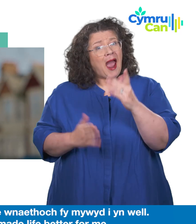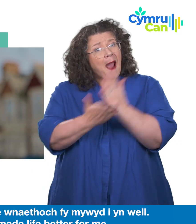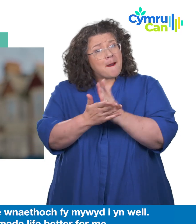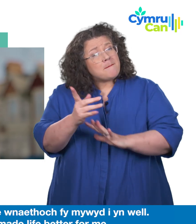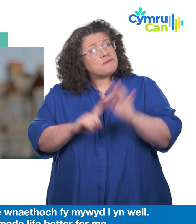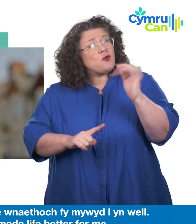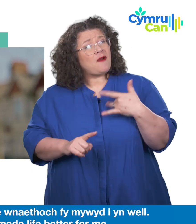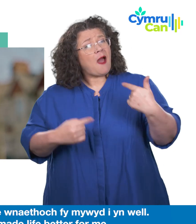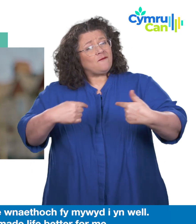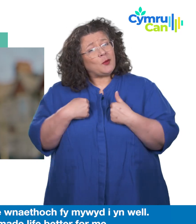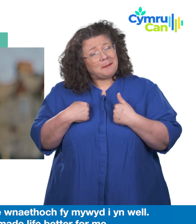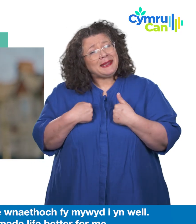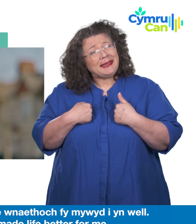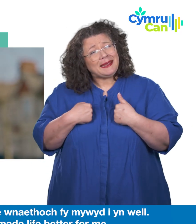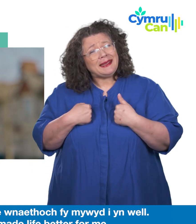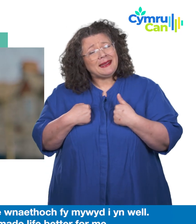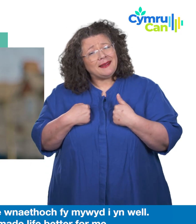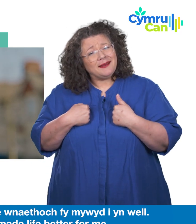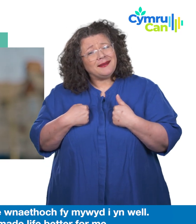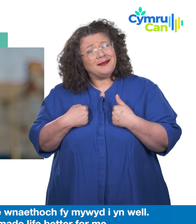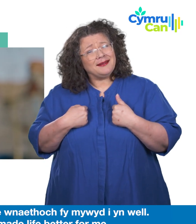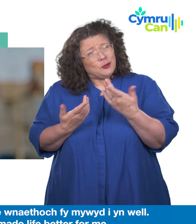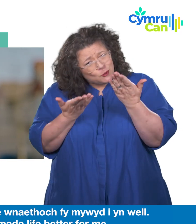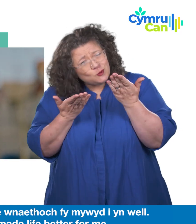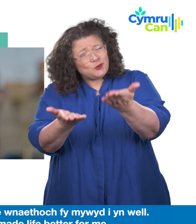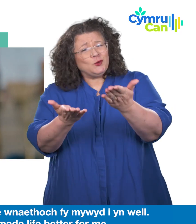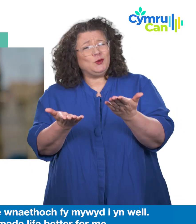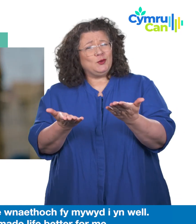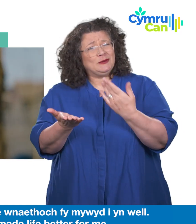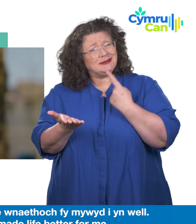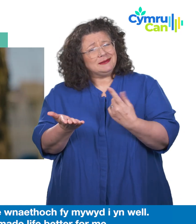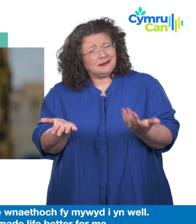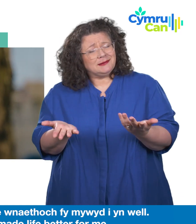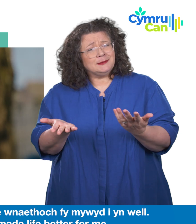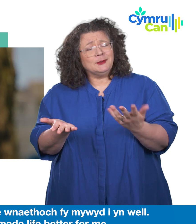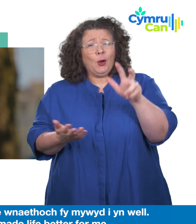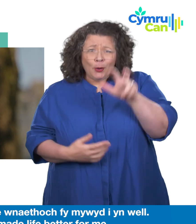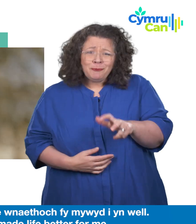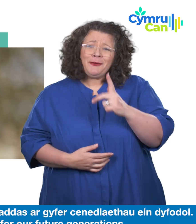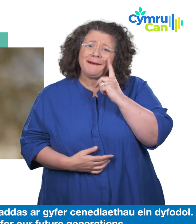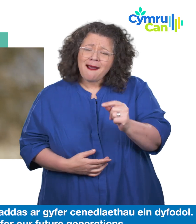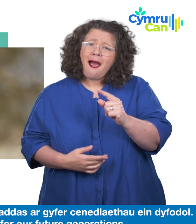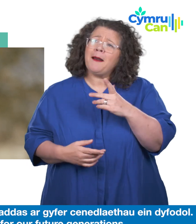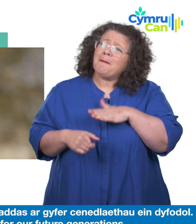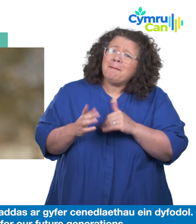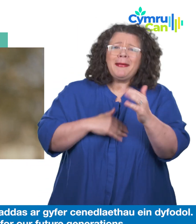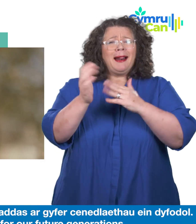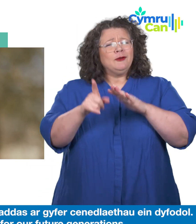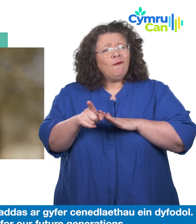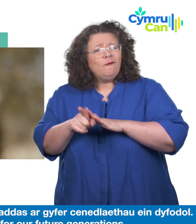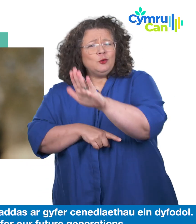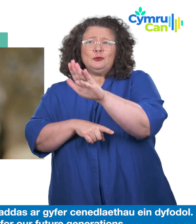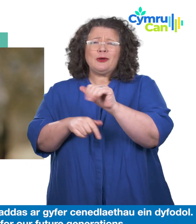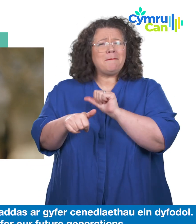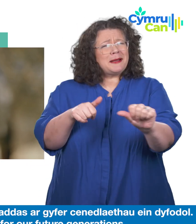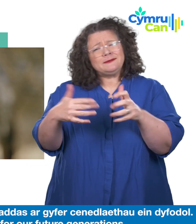Gwnaethwch ddweud Cymru can, ac fe wnaethwch fy mywyd I yn well. Cymru can. Gadewch I